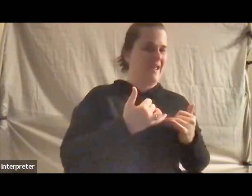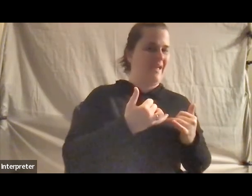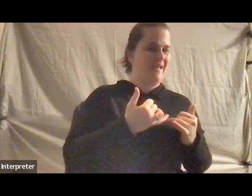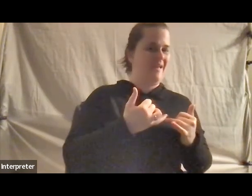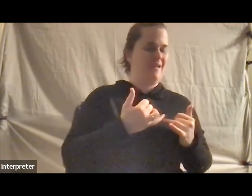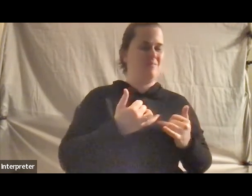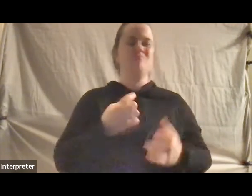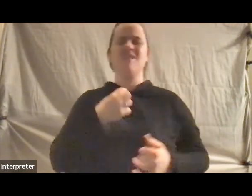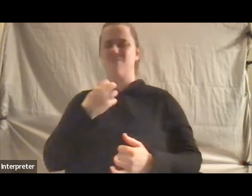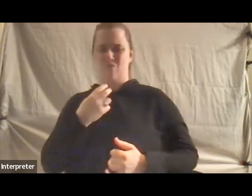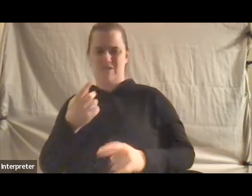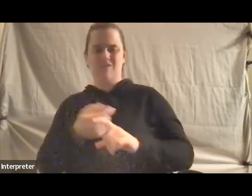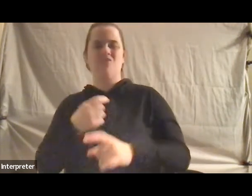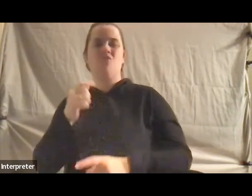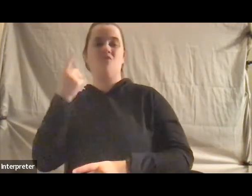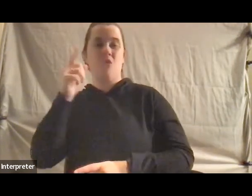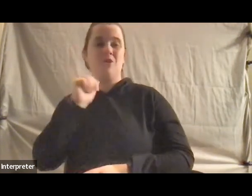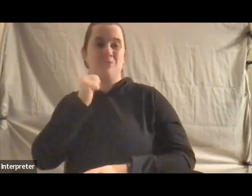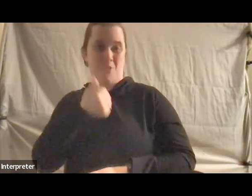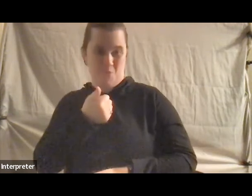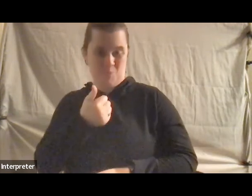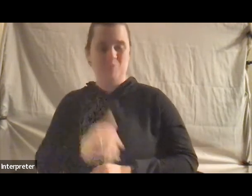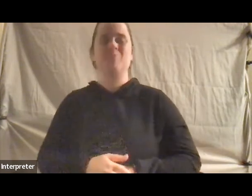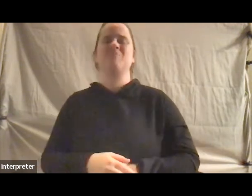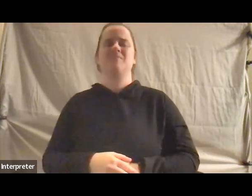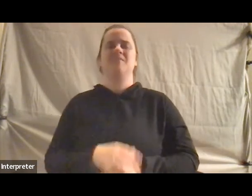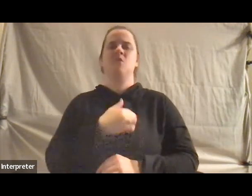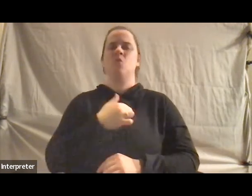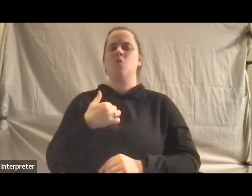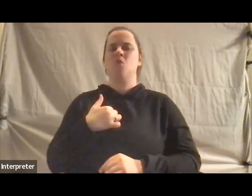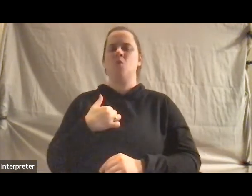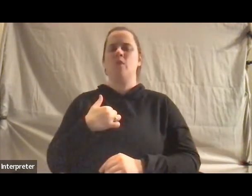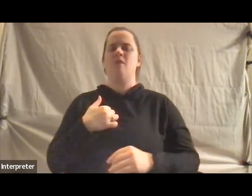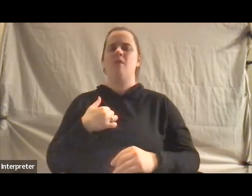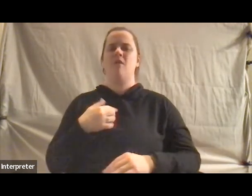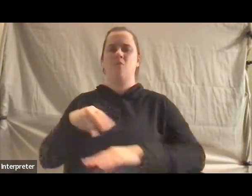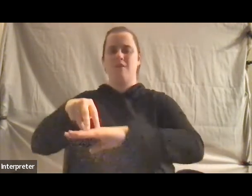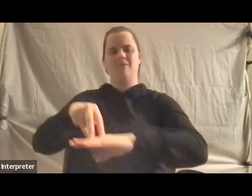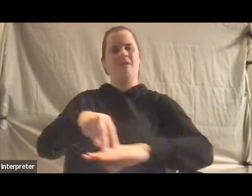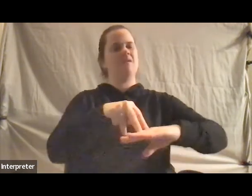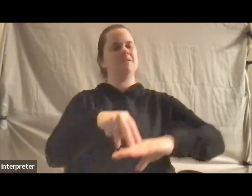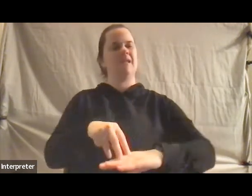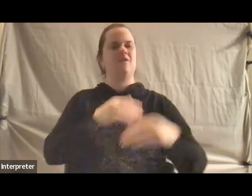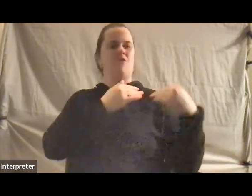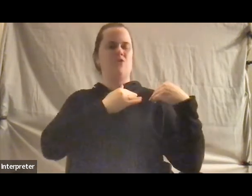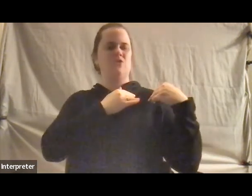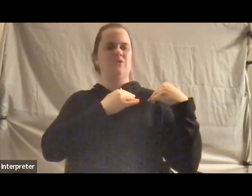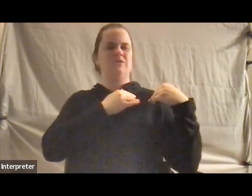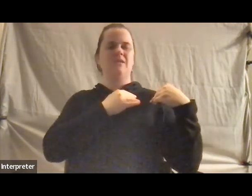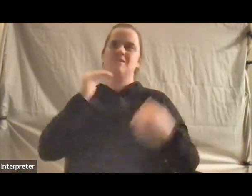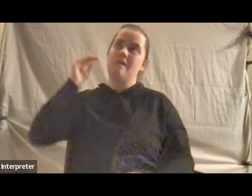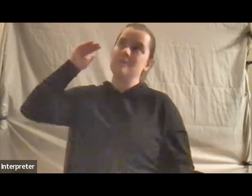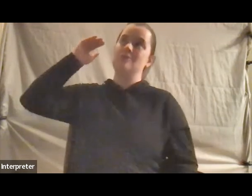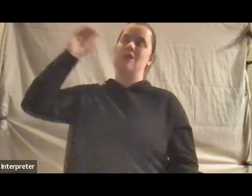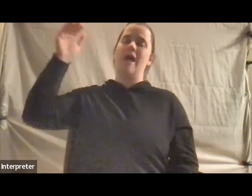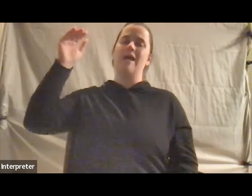of tomorrow. You see, we all stand on the shoulders of giants, our parents,